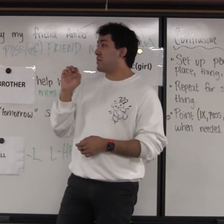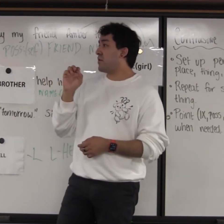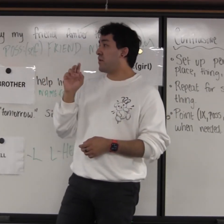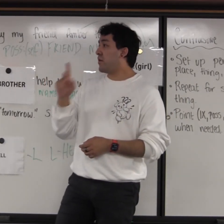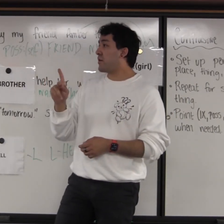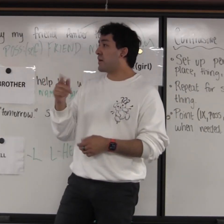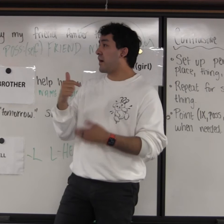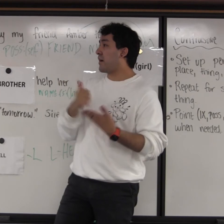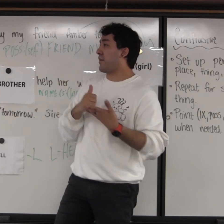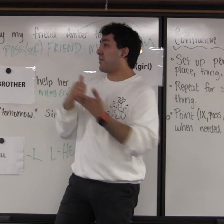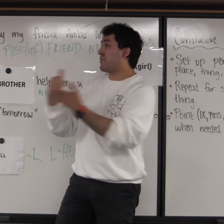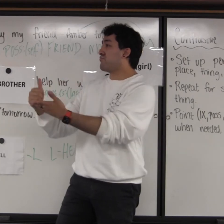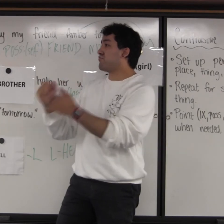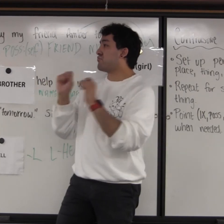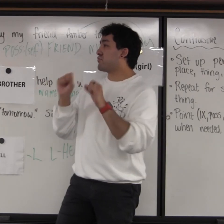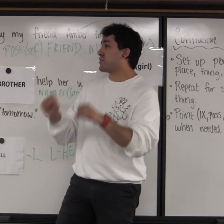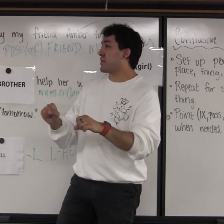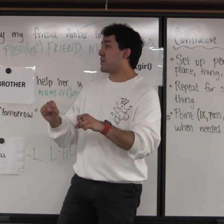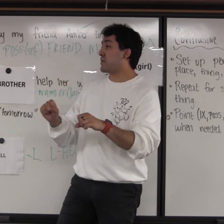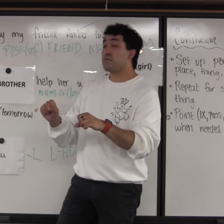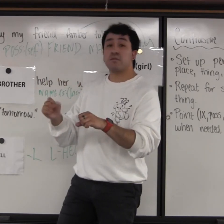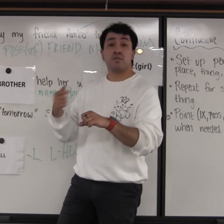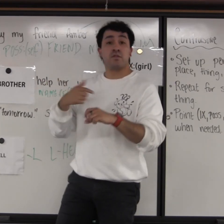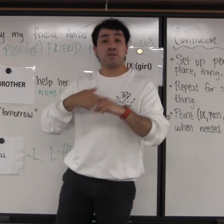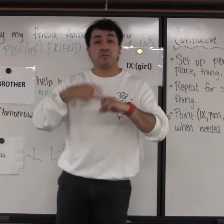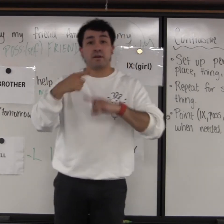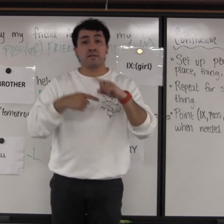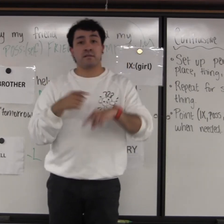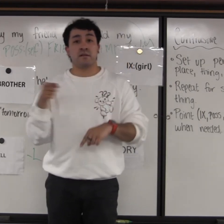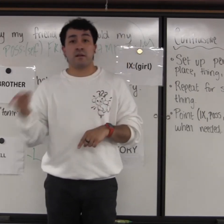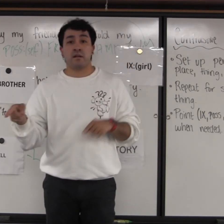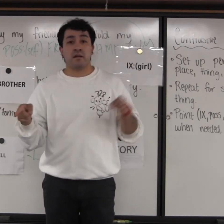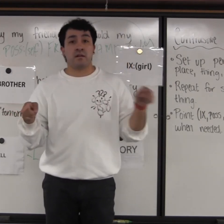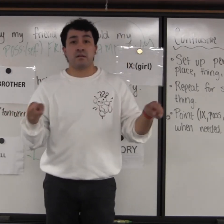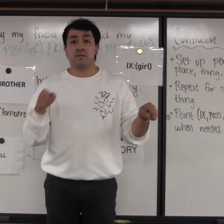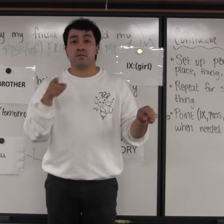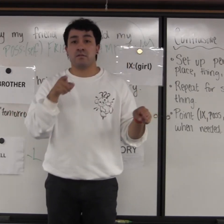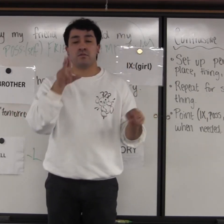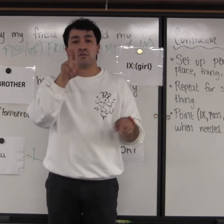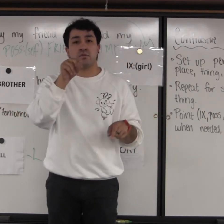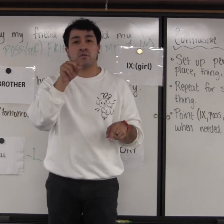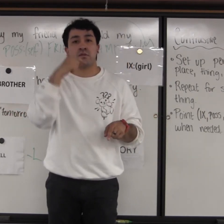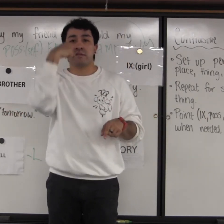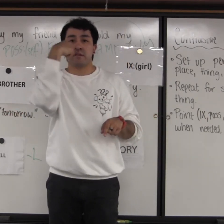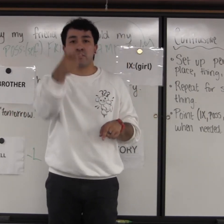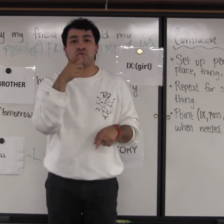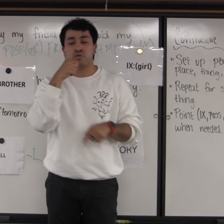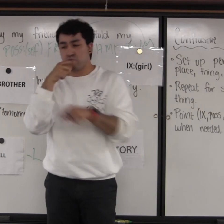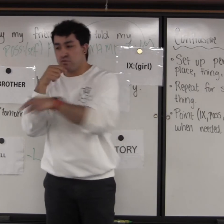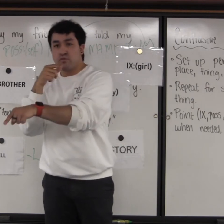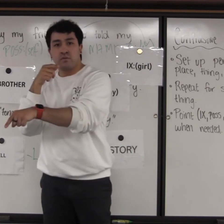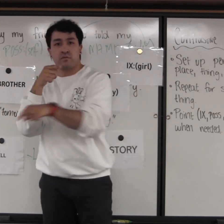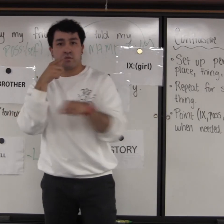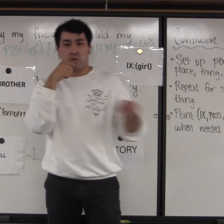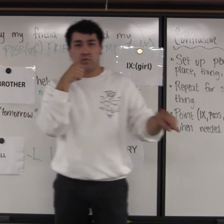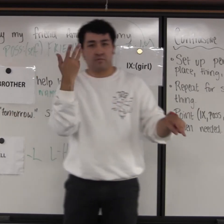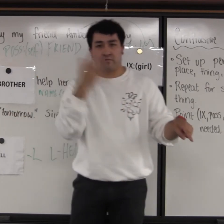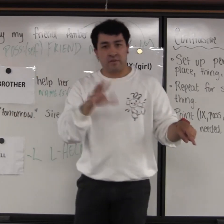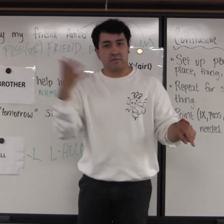and role shift. Hey, can you help me? Yeah, I can help you, right? If you notice, I wasn't pointing to them. I already